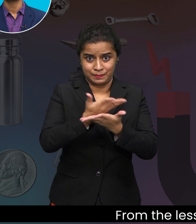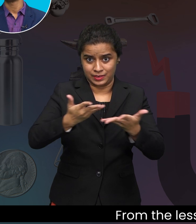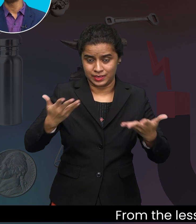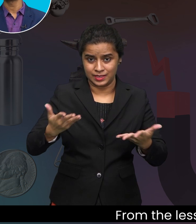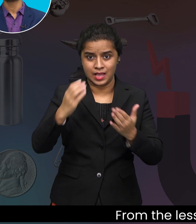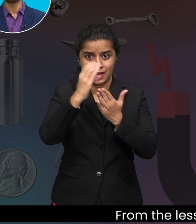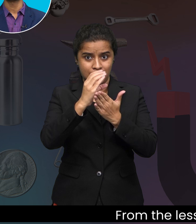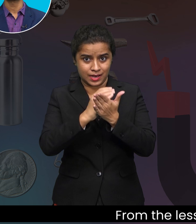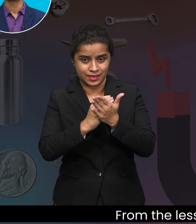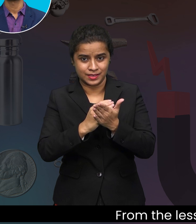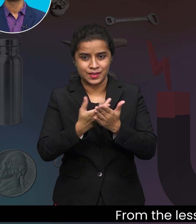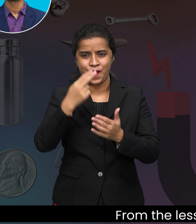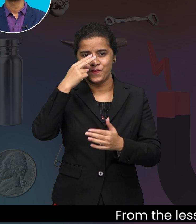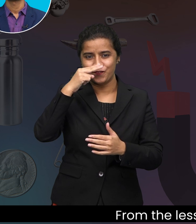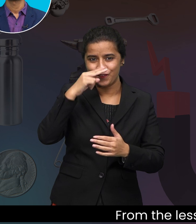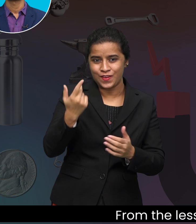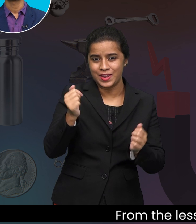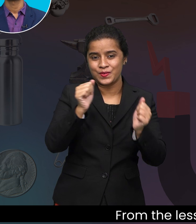lesson Fun with Magnets